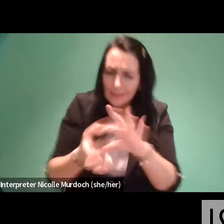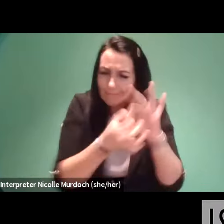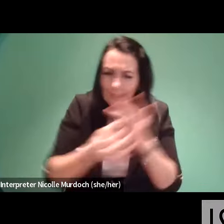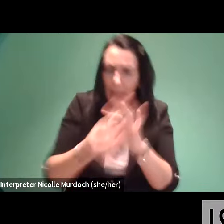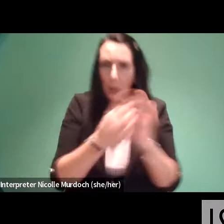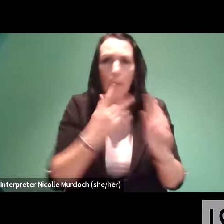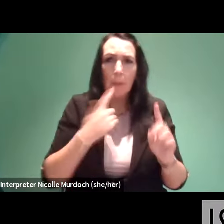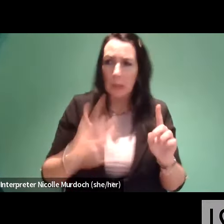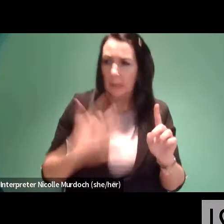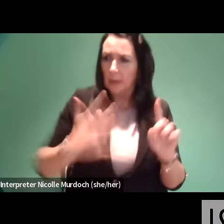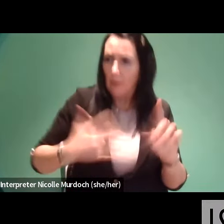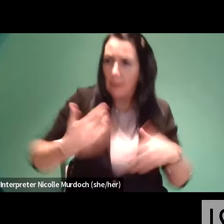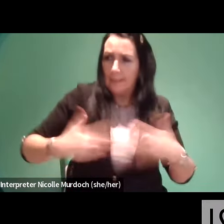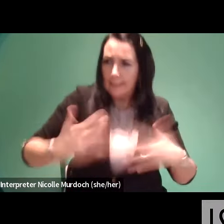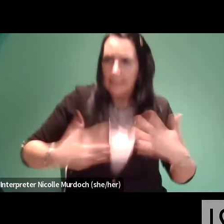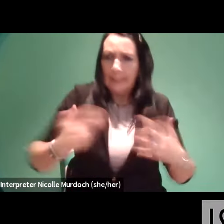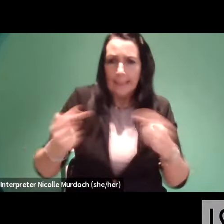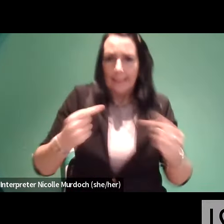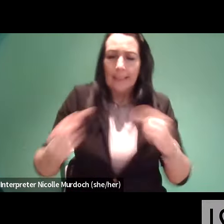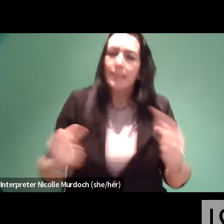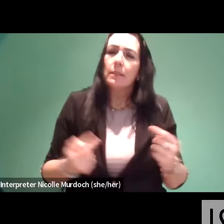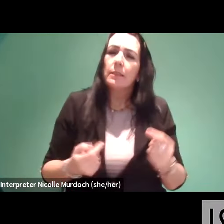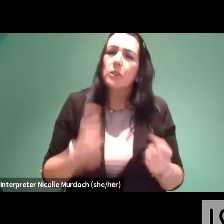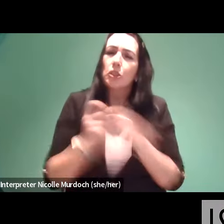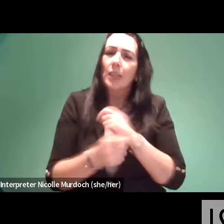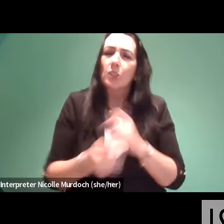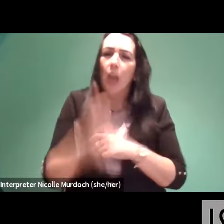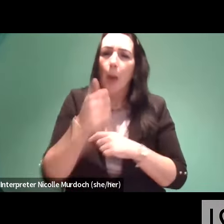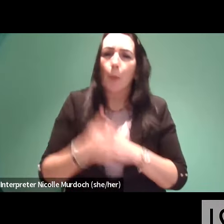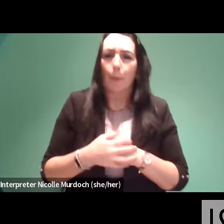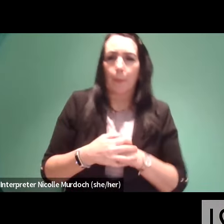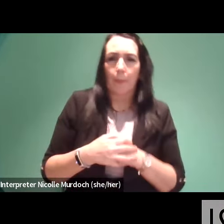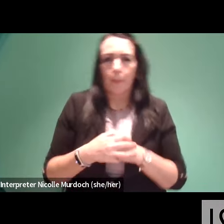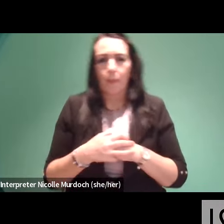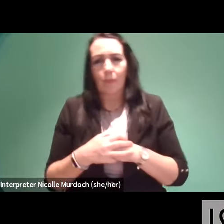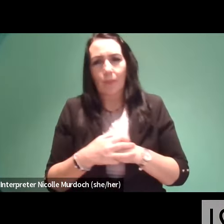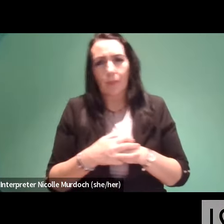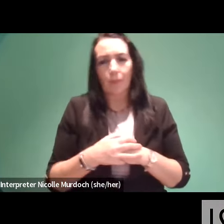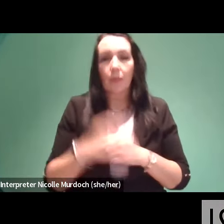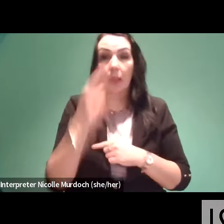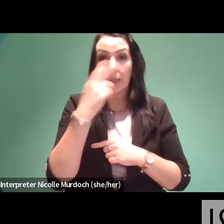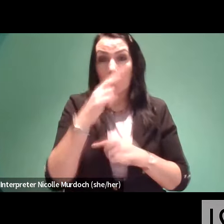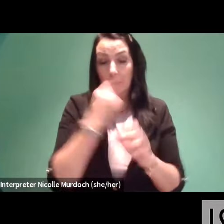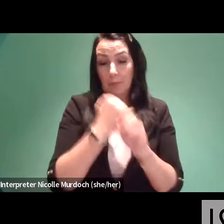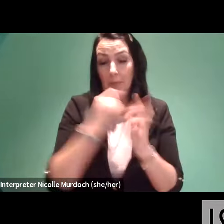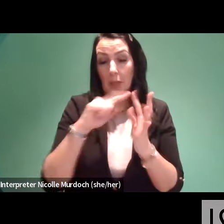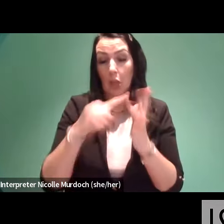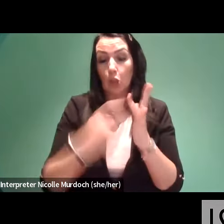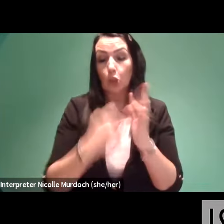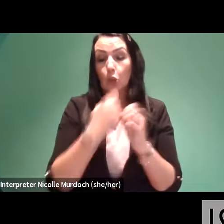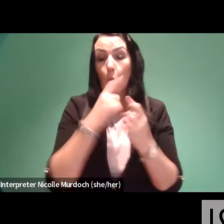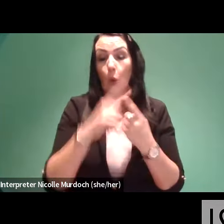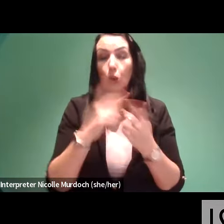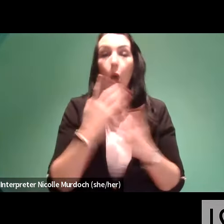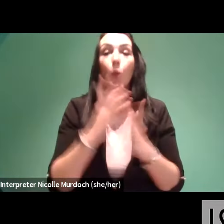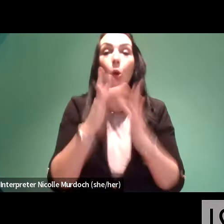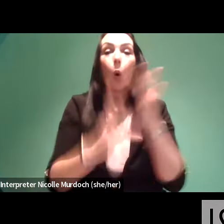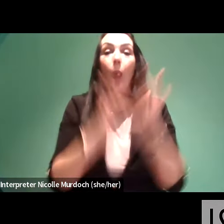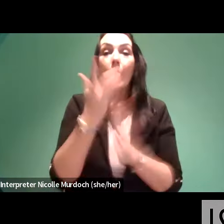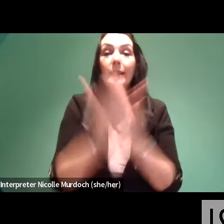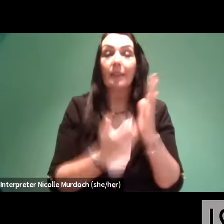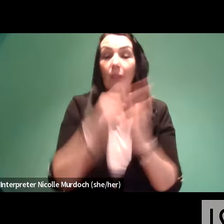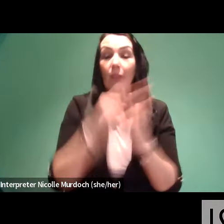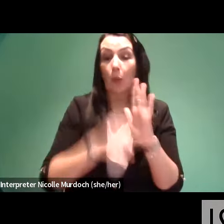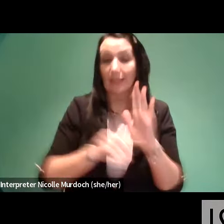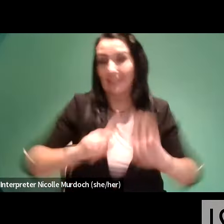surviving? Okay, excellent. And Tuba. Hi, my name's George. I work in online safety policy, so this is a